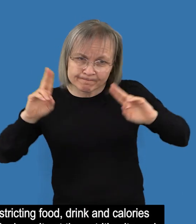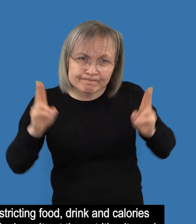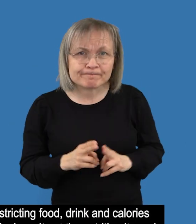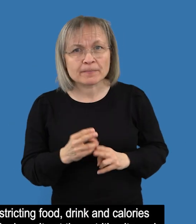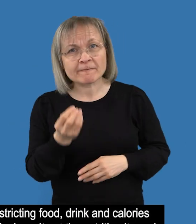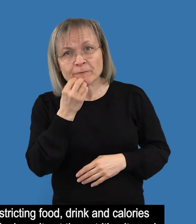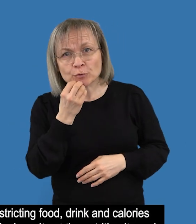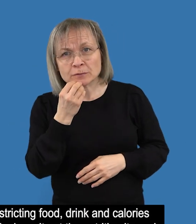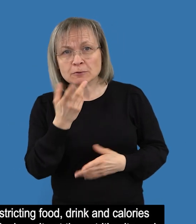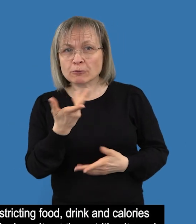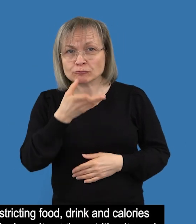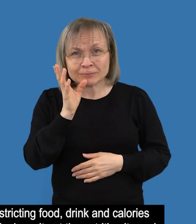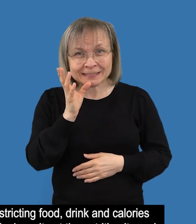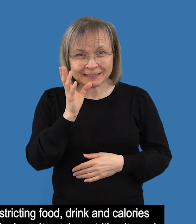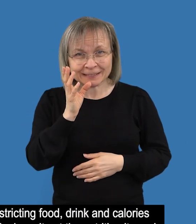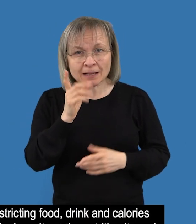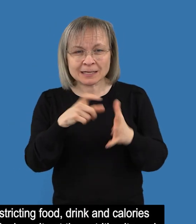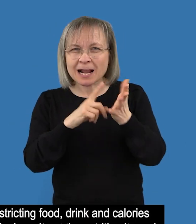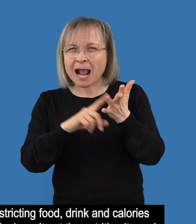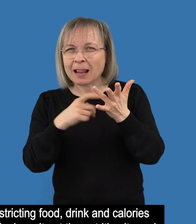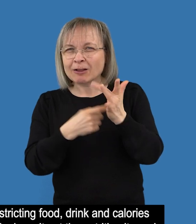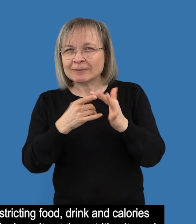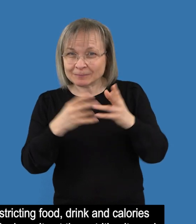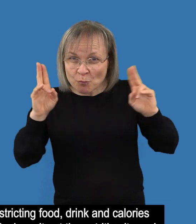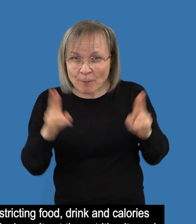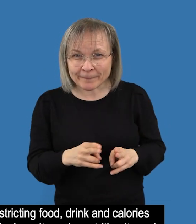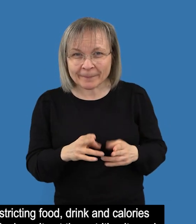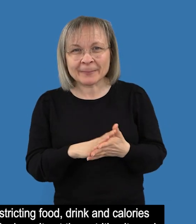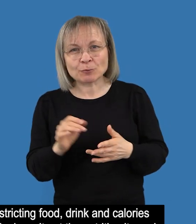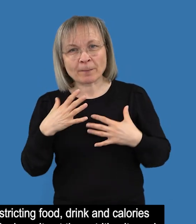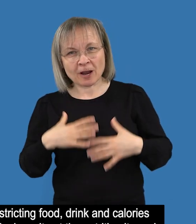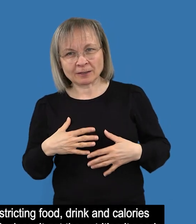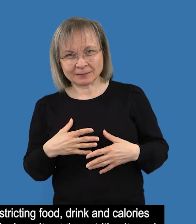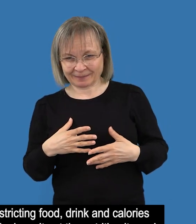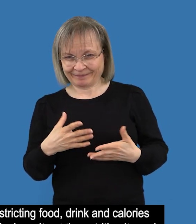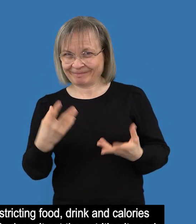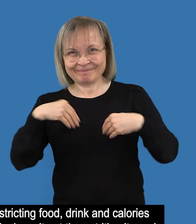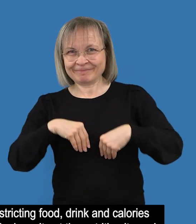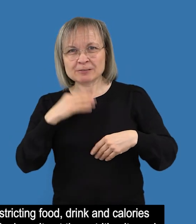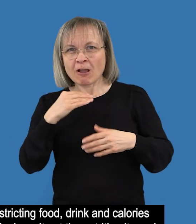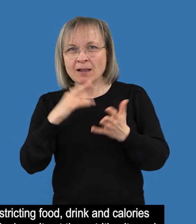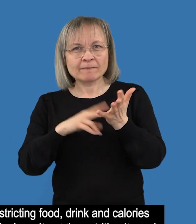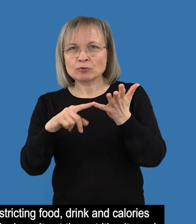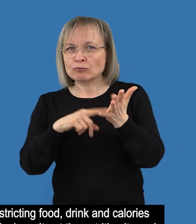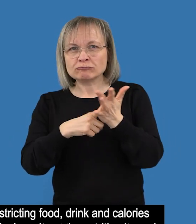Severely restricting food, drink, and calories so that your body doesn't get the nutrition it needs.